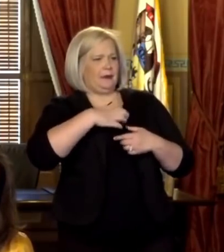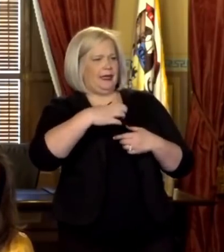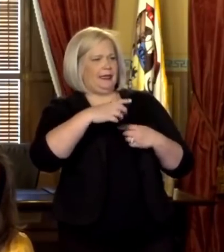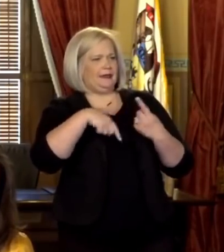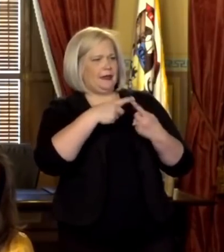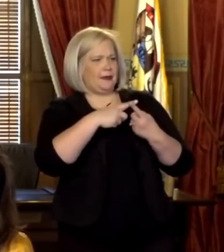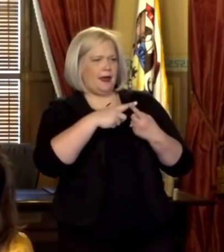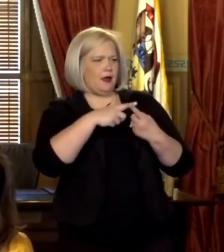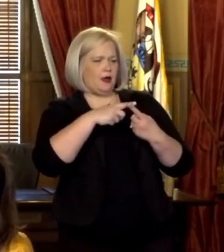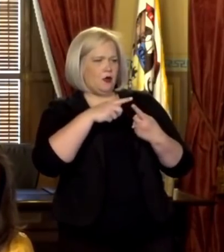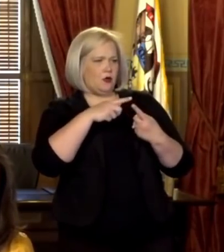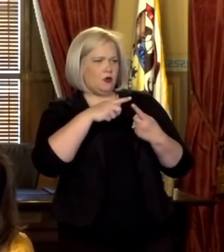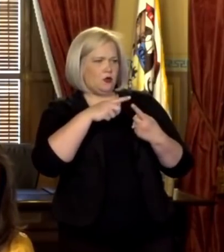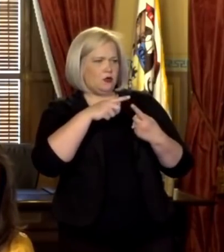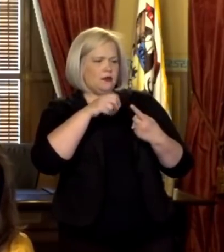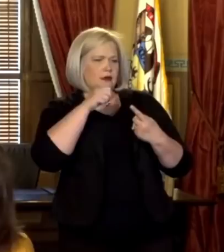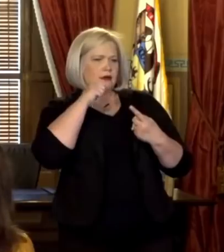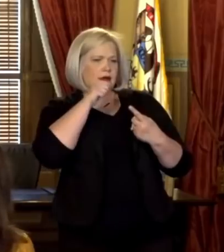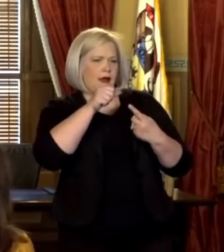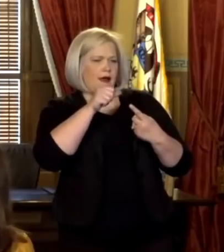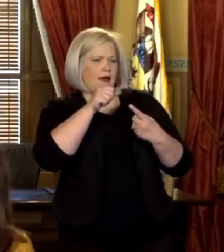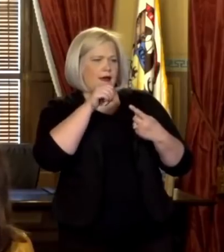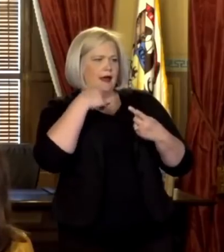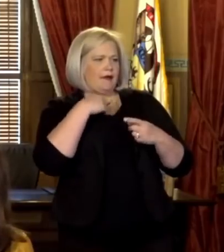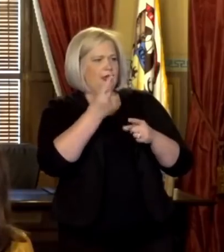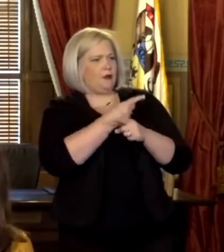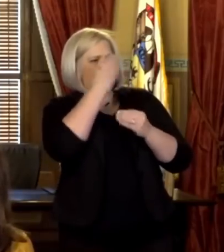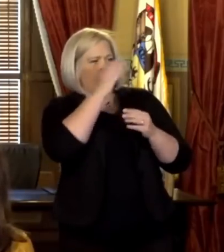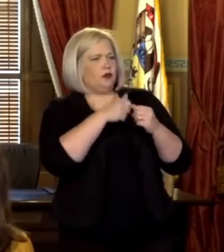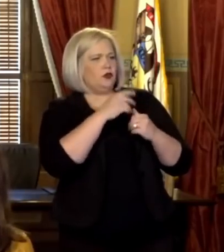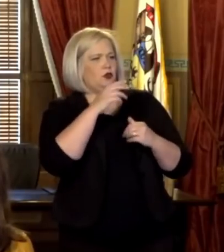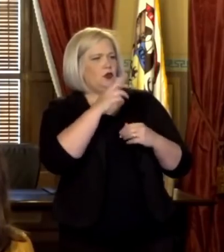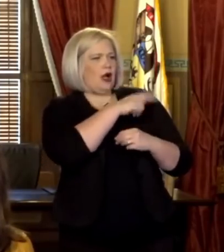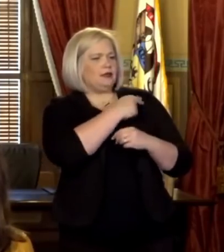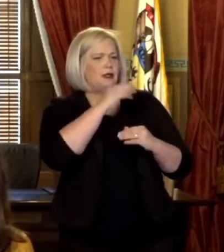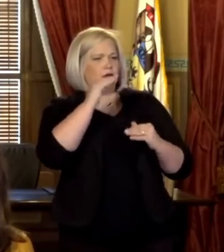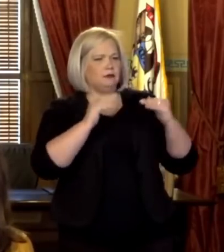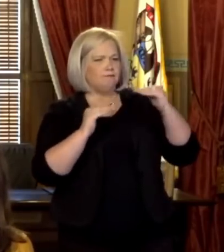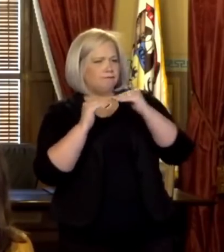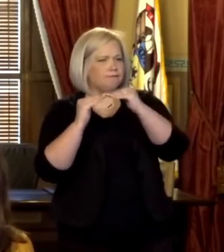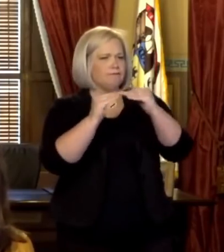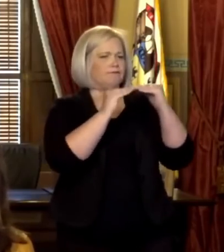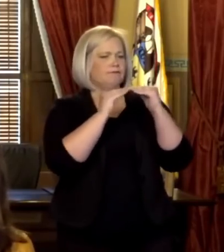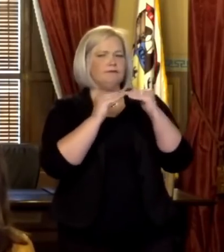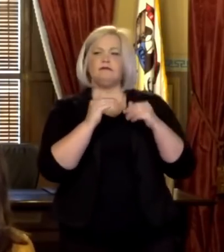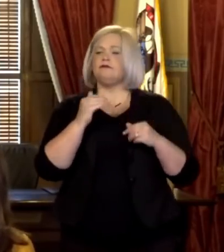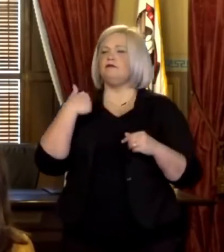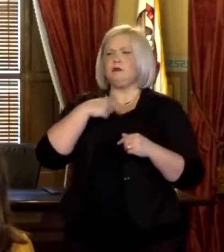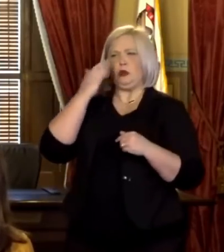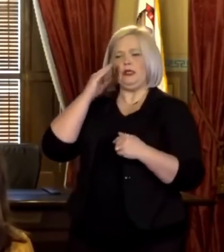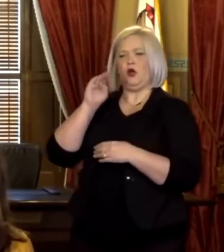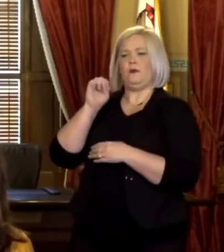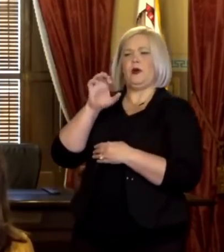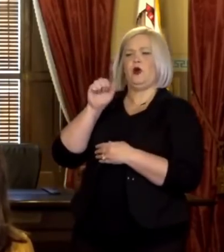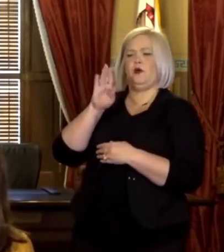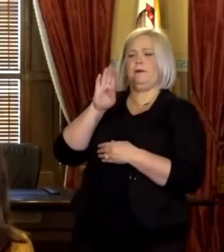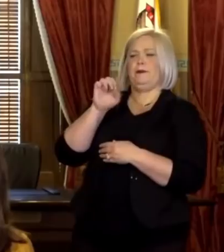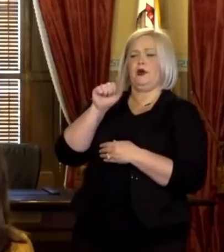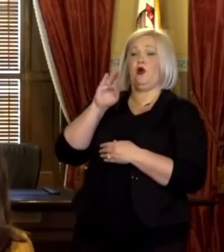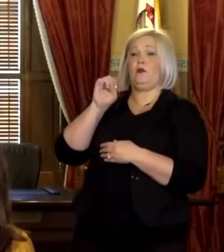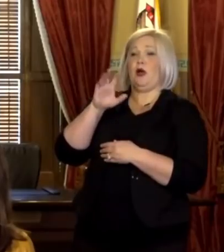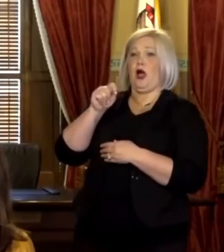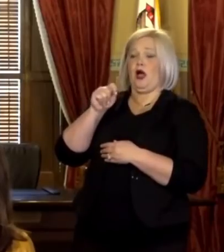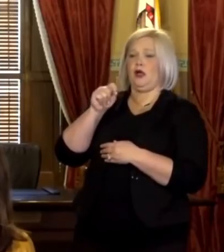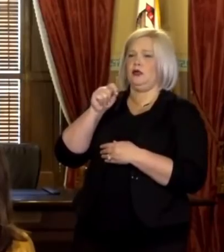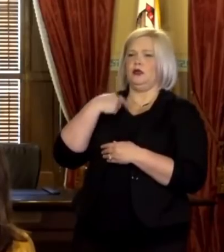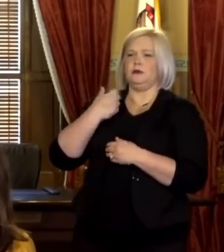data to manage hospital load balancing? Sure. We know that Beaumont Health System has been inundated. They were the first to get